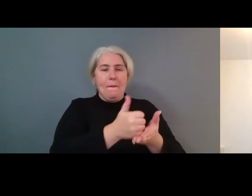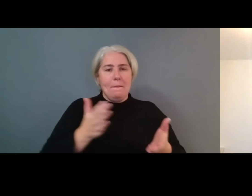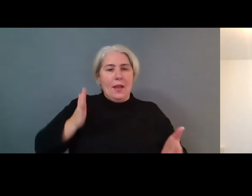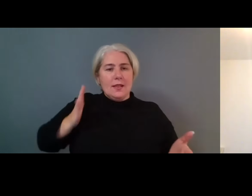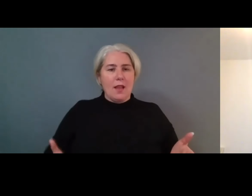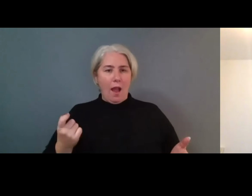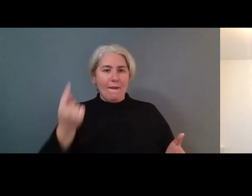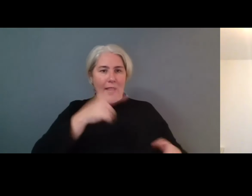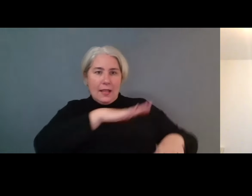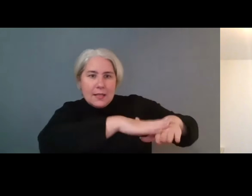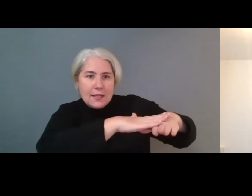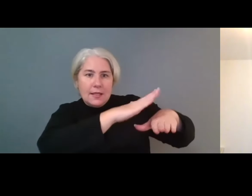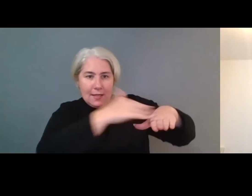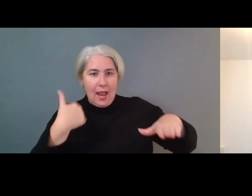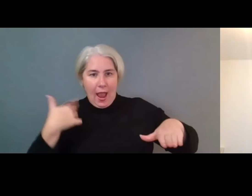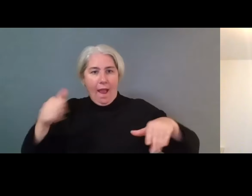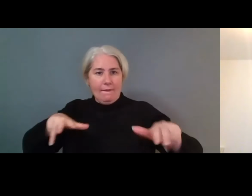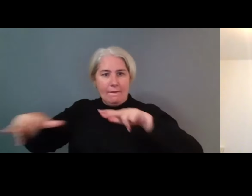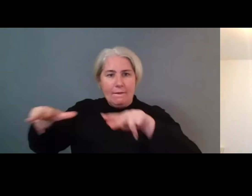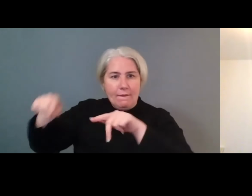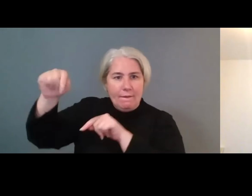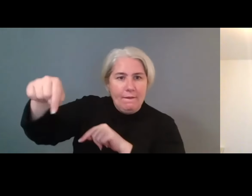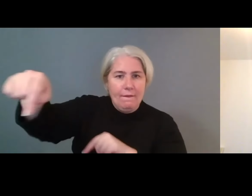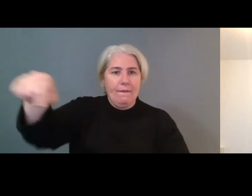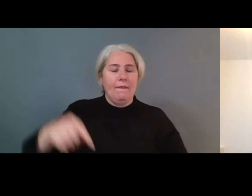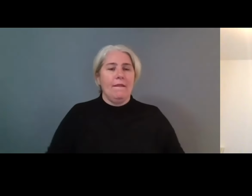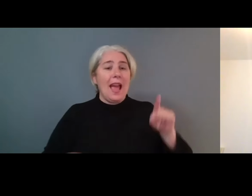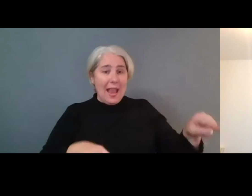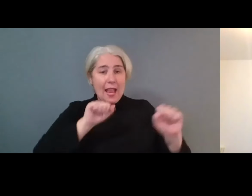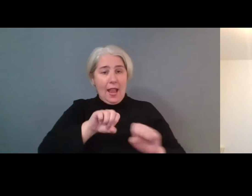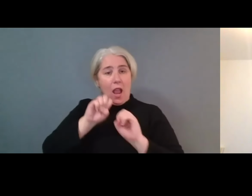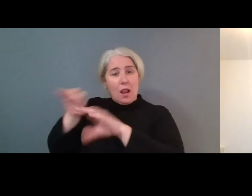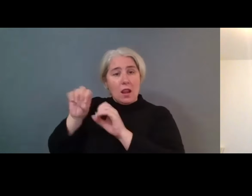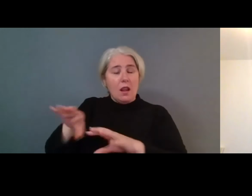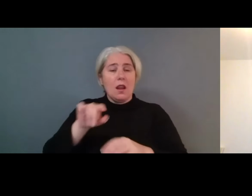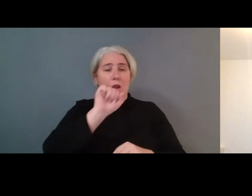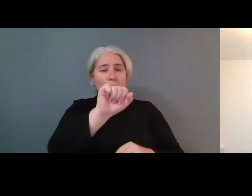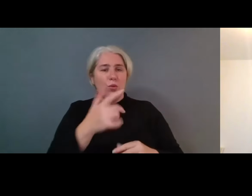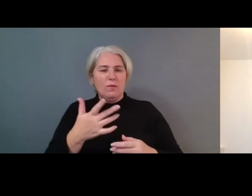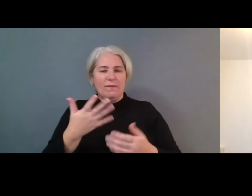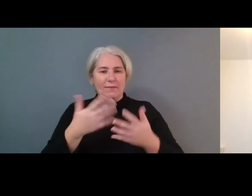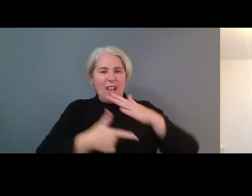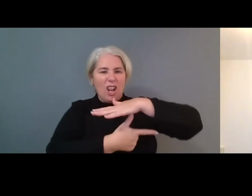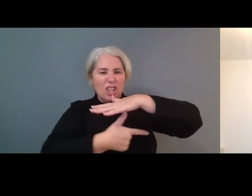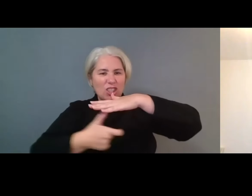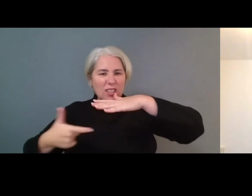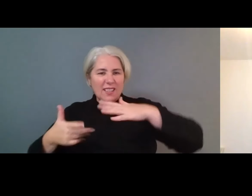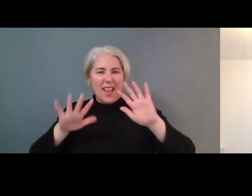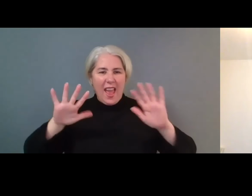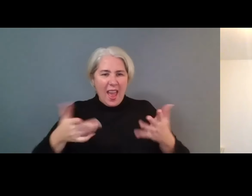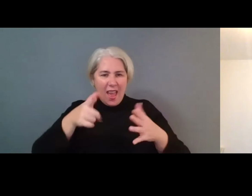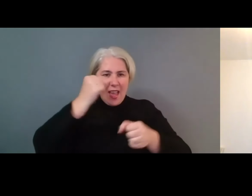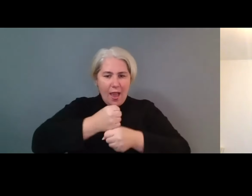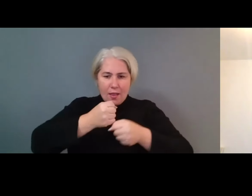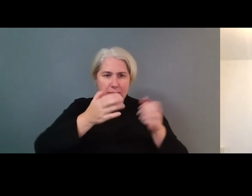who will, of course, provide you with all the logistic information and what you need to be